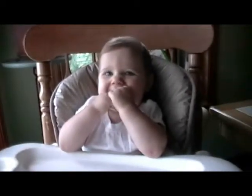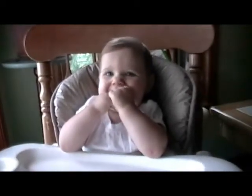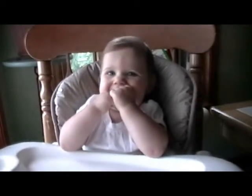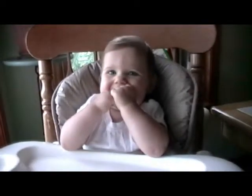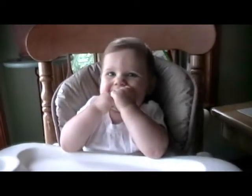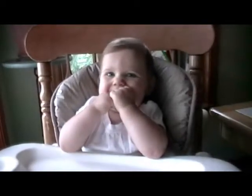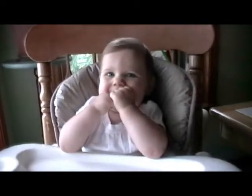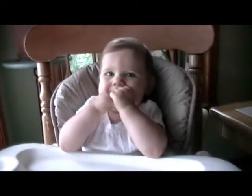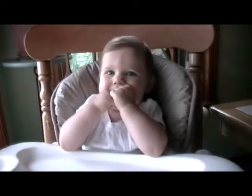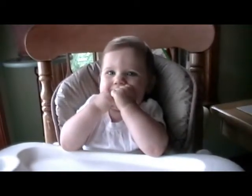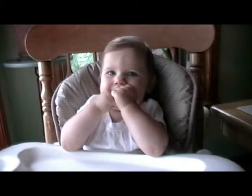cheese?